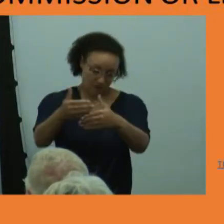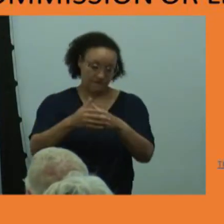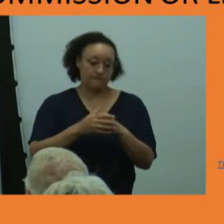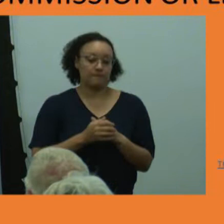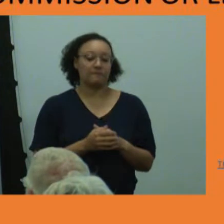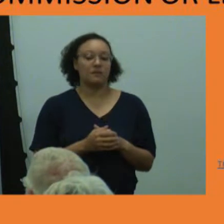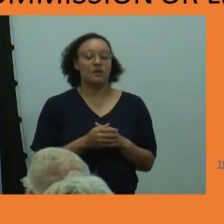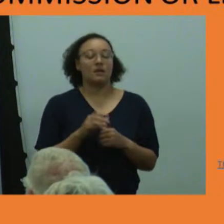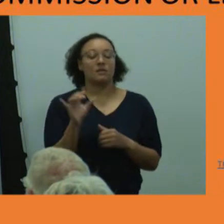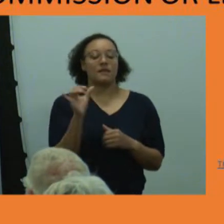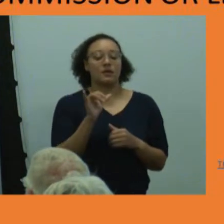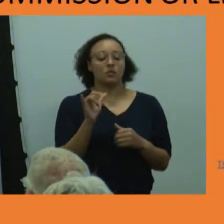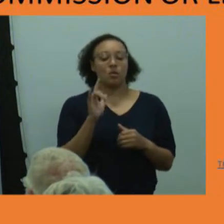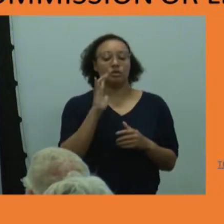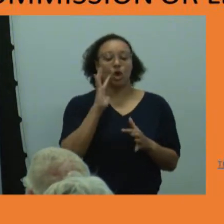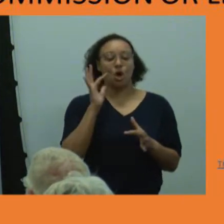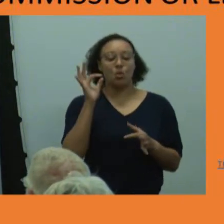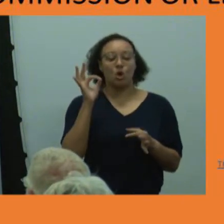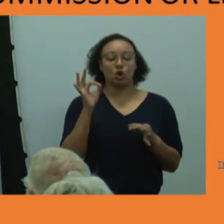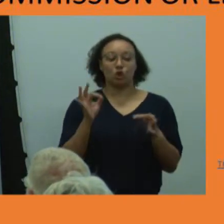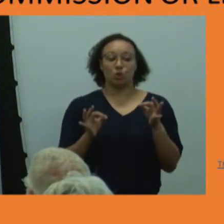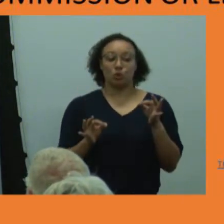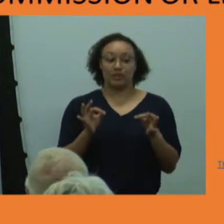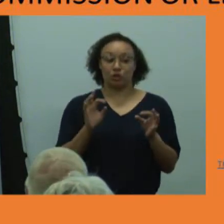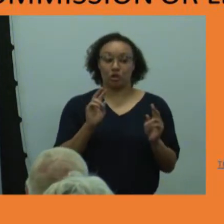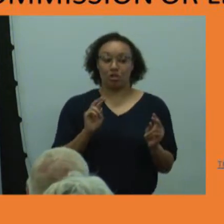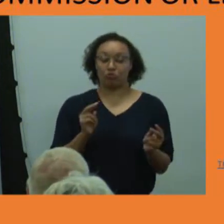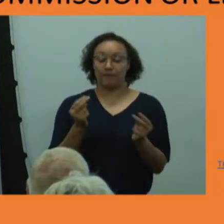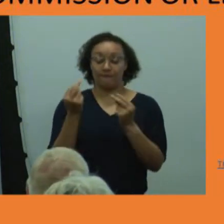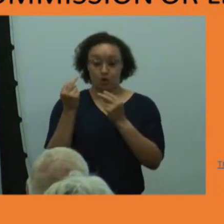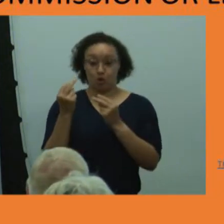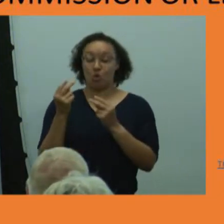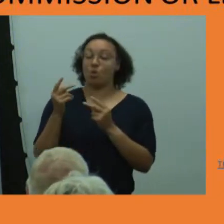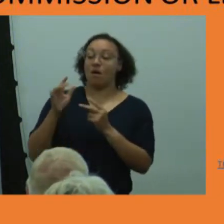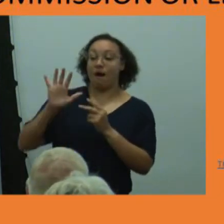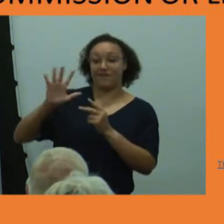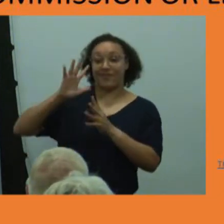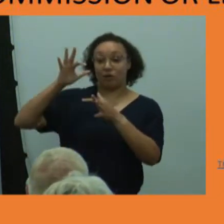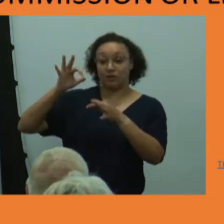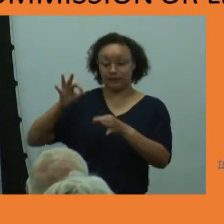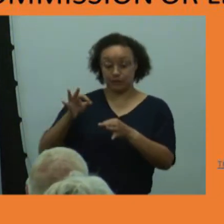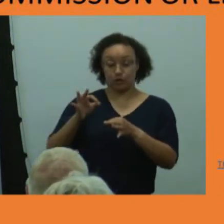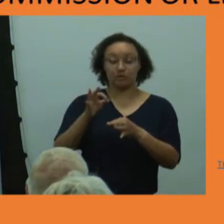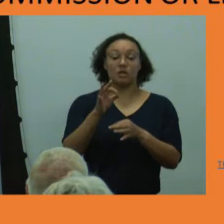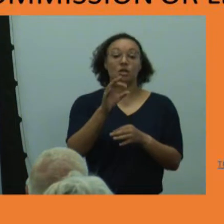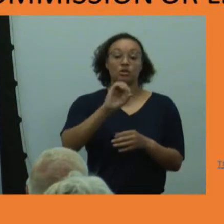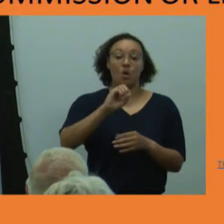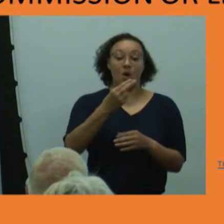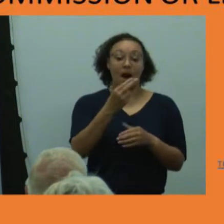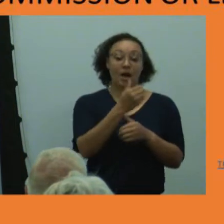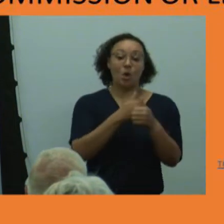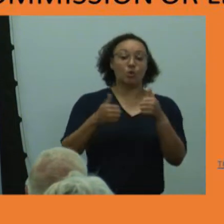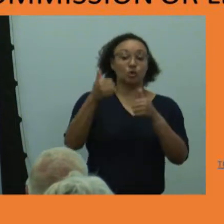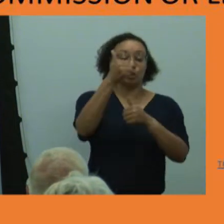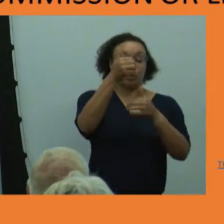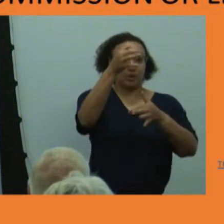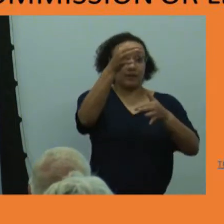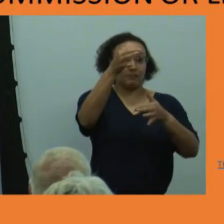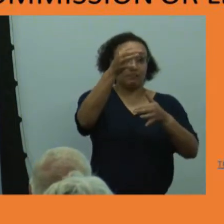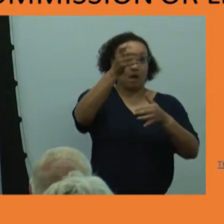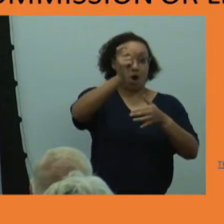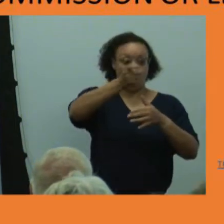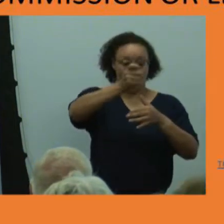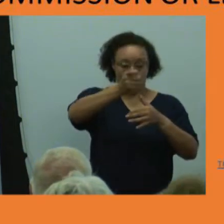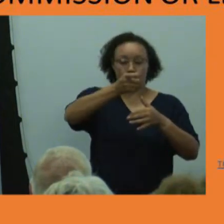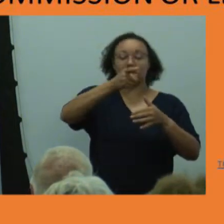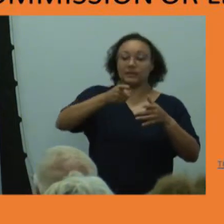judicial review of these decisions by the Ohio Supreme Court. If mandatory guidelines are